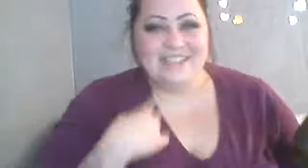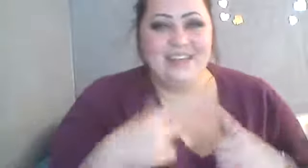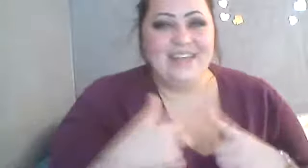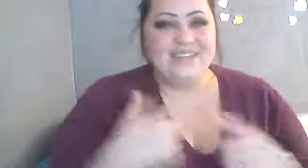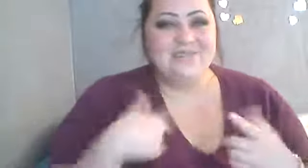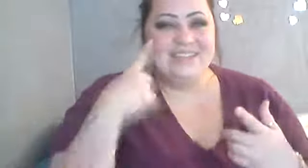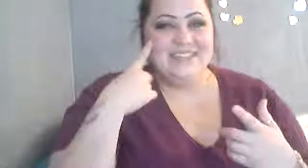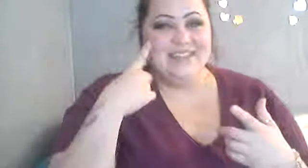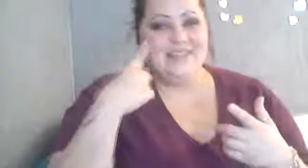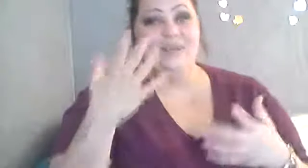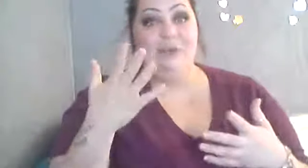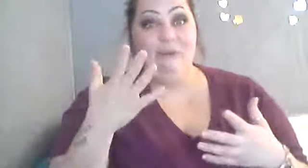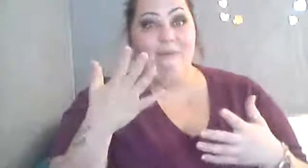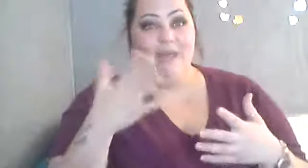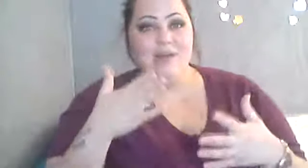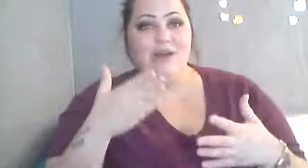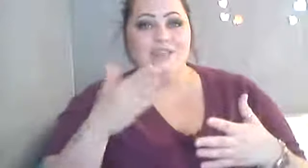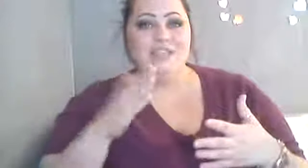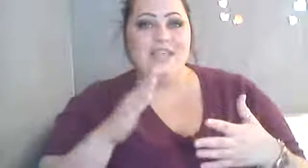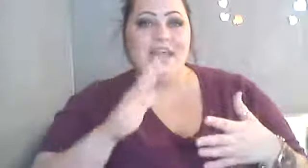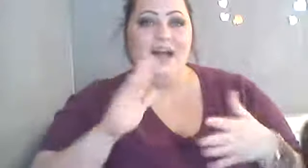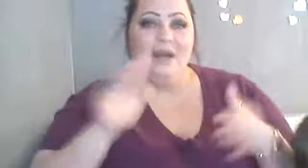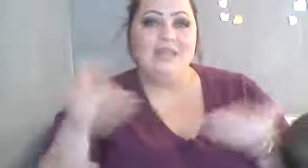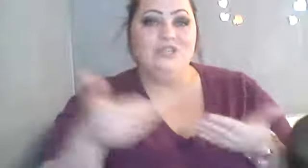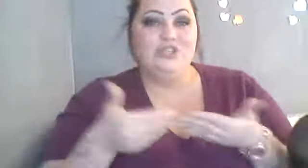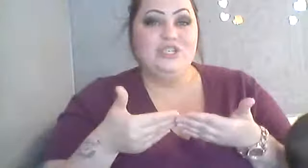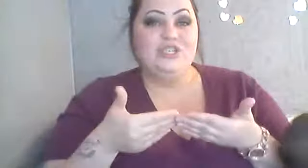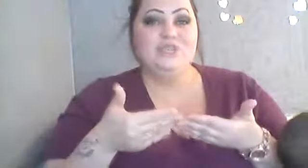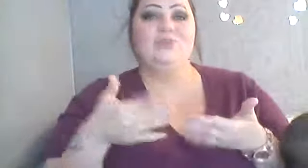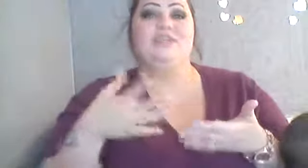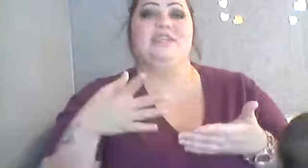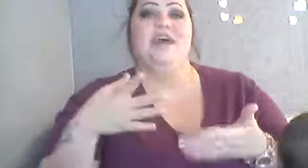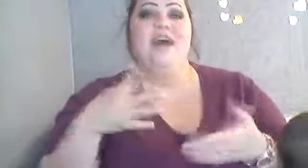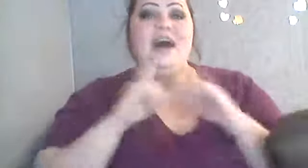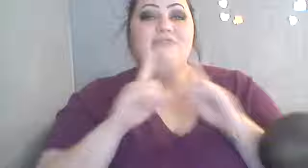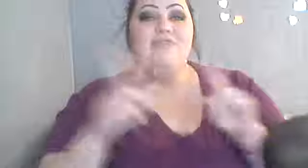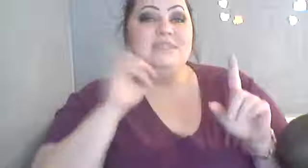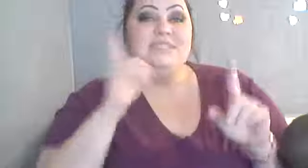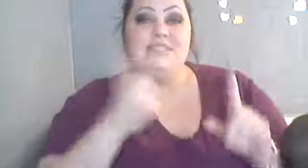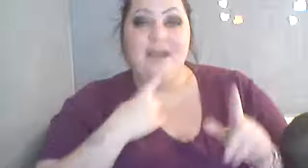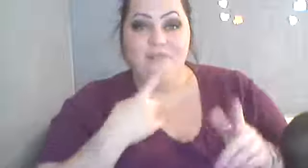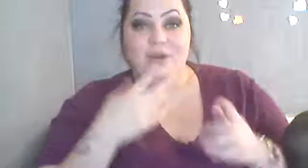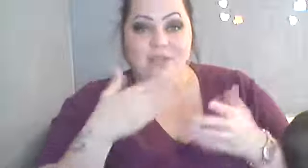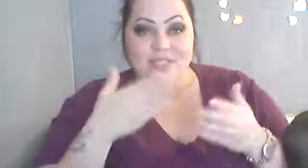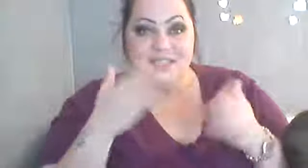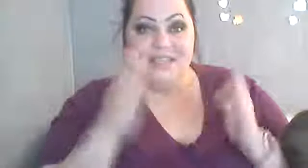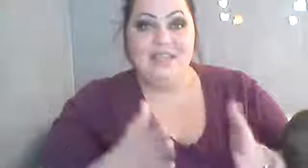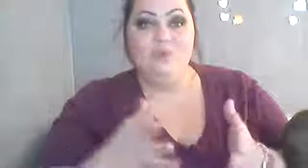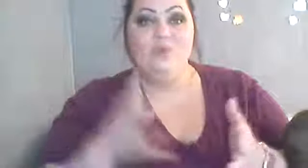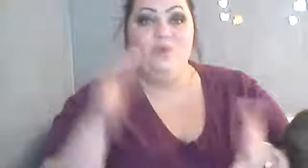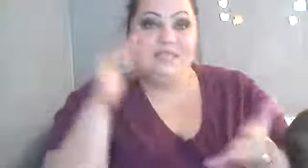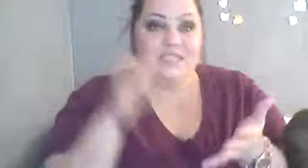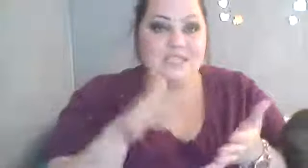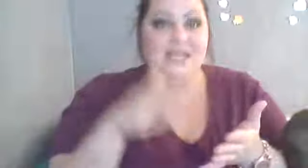so that's when I thought, maybe I'll just like introduce a famous deaf person that we will be